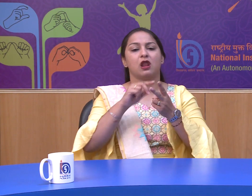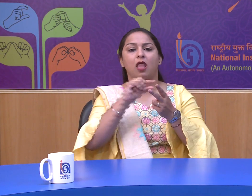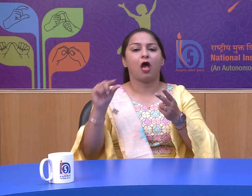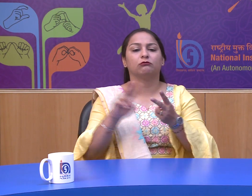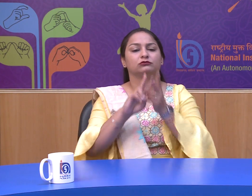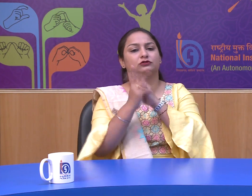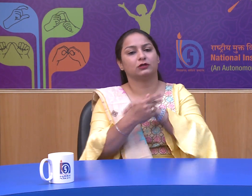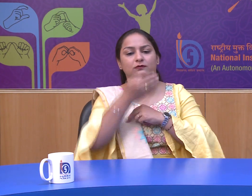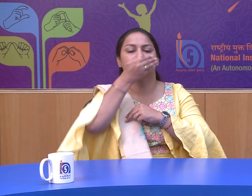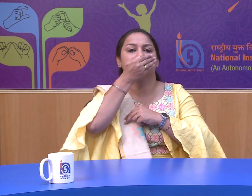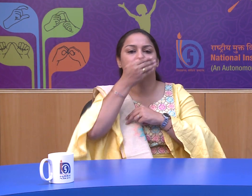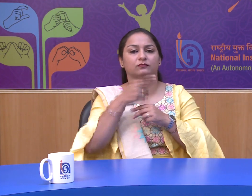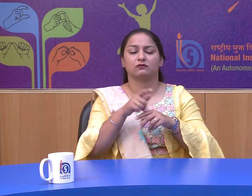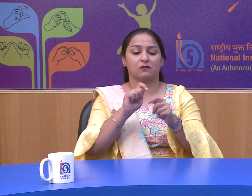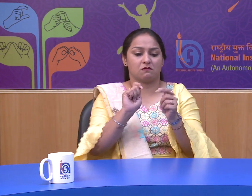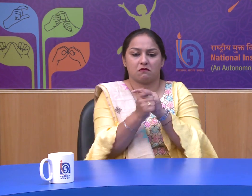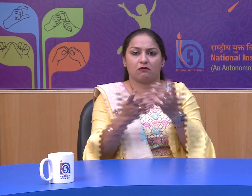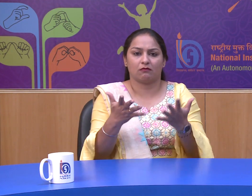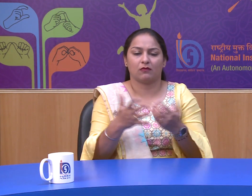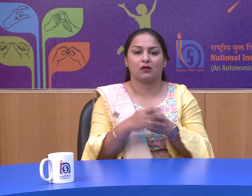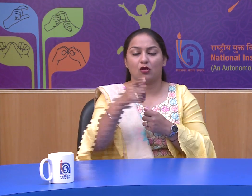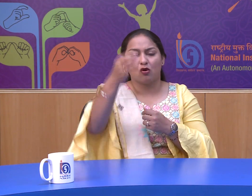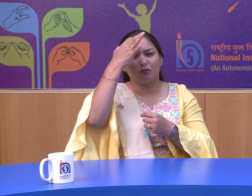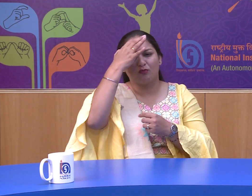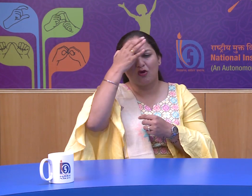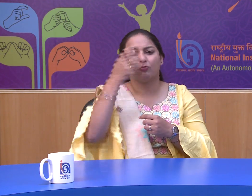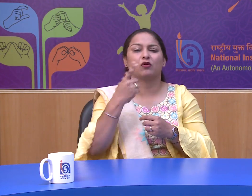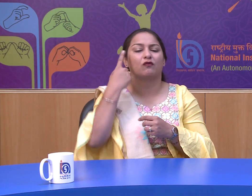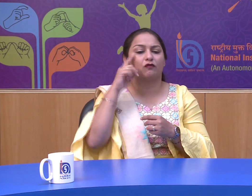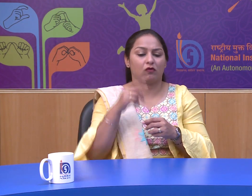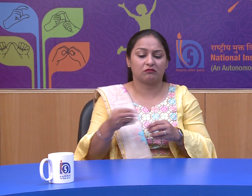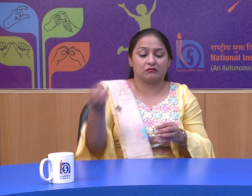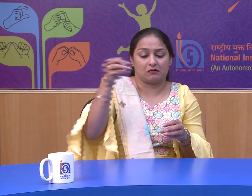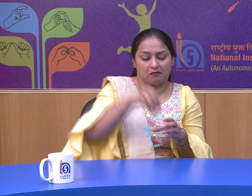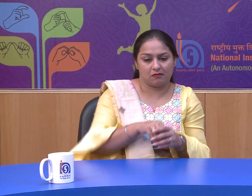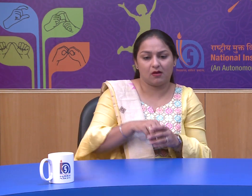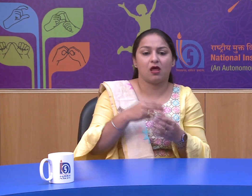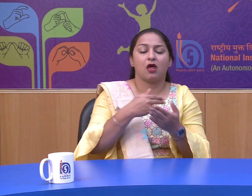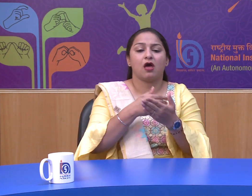did not create the problems of fitting into the caste system.